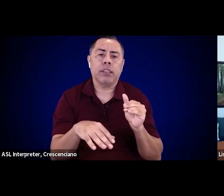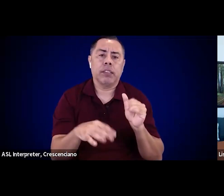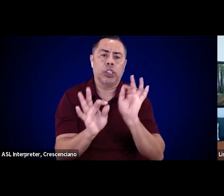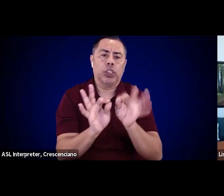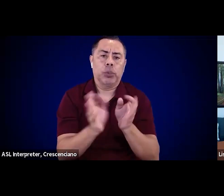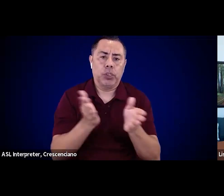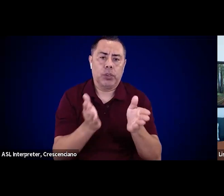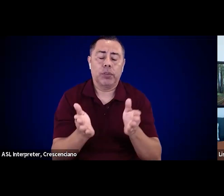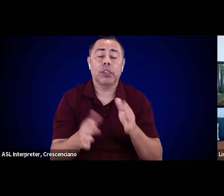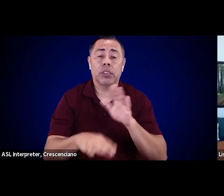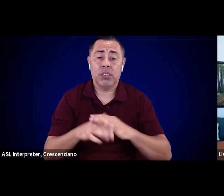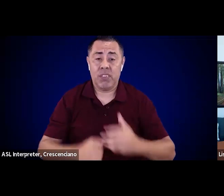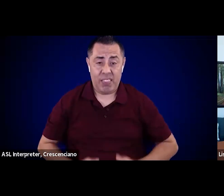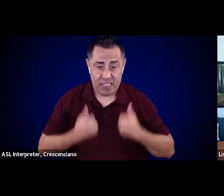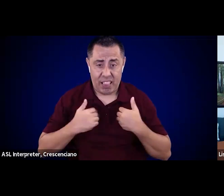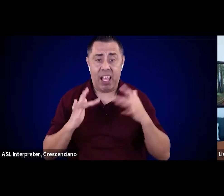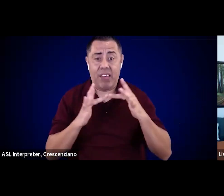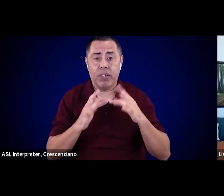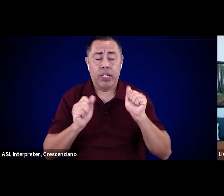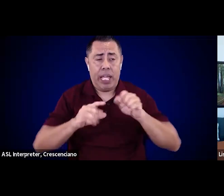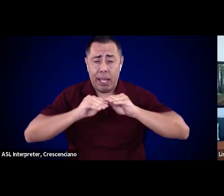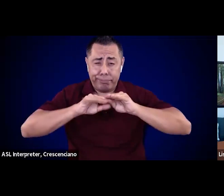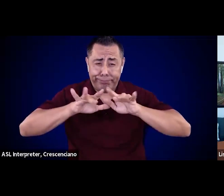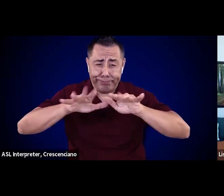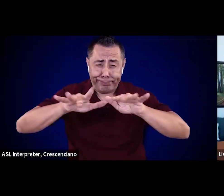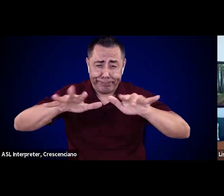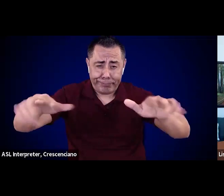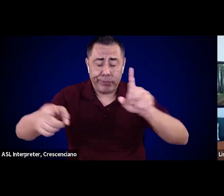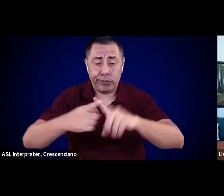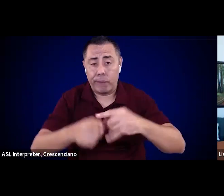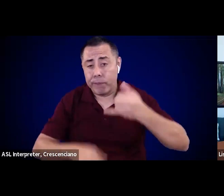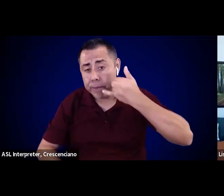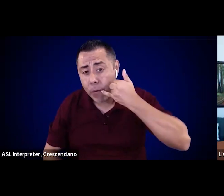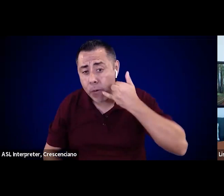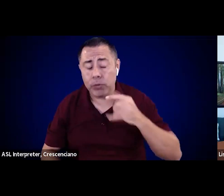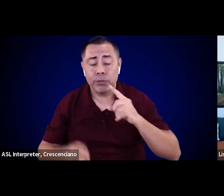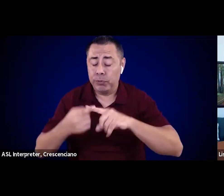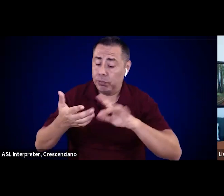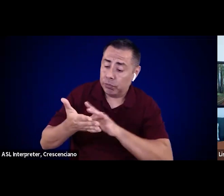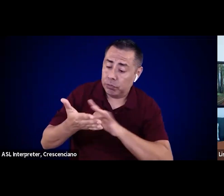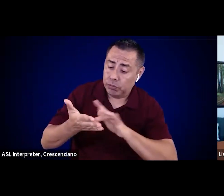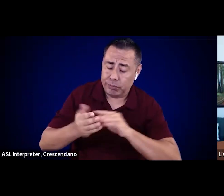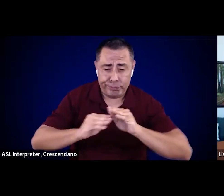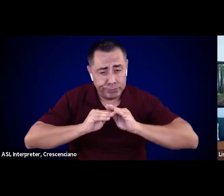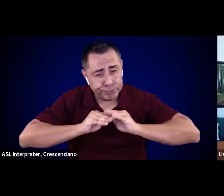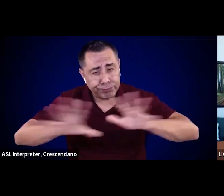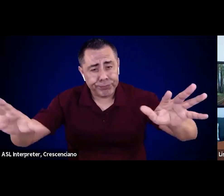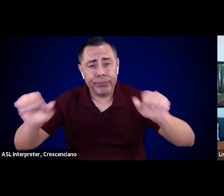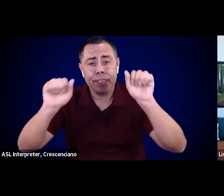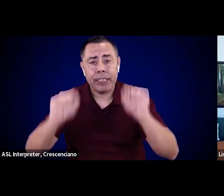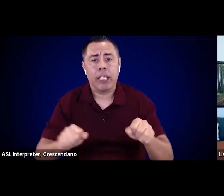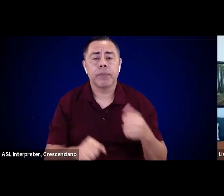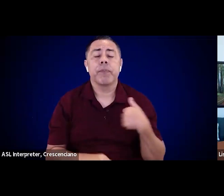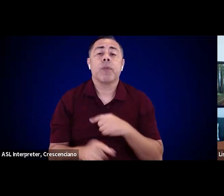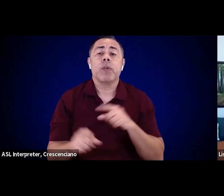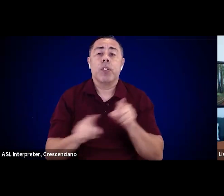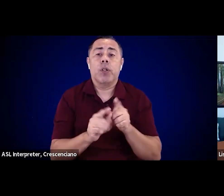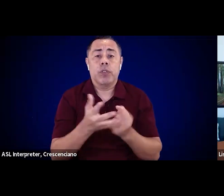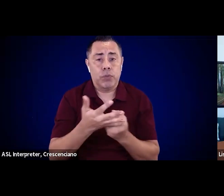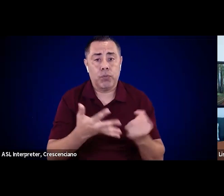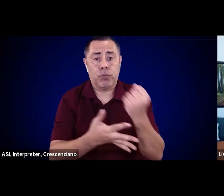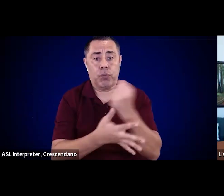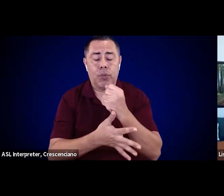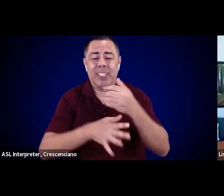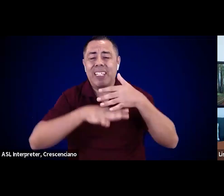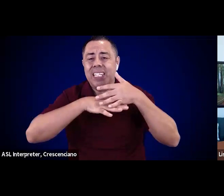reaching smartphones and tablets. We prioritize integrated sheltering because individuals with